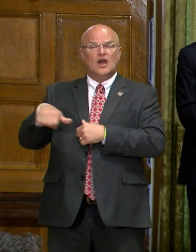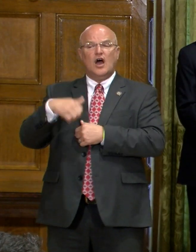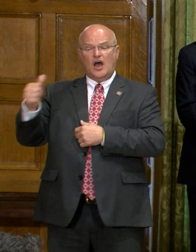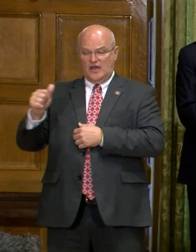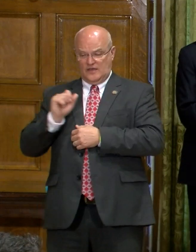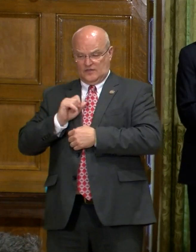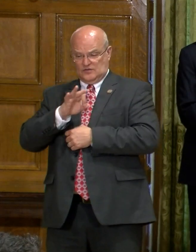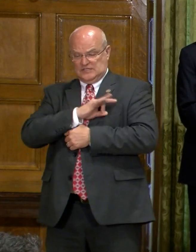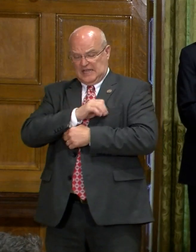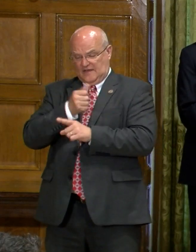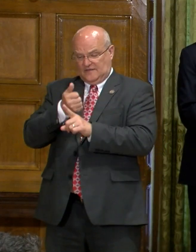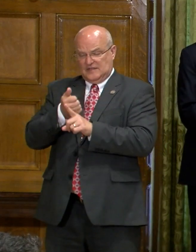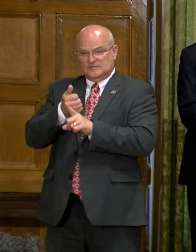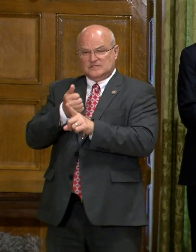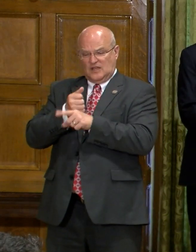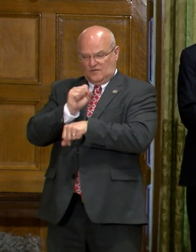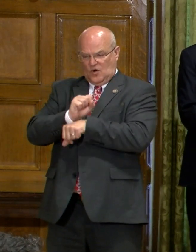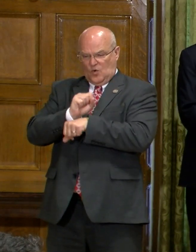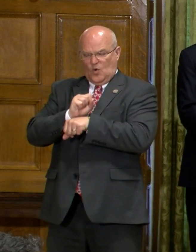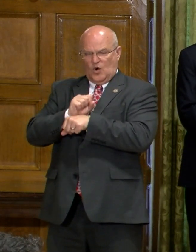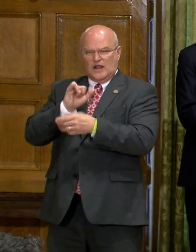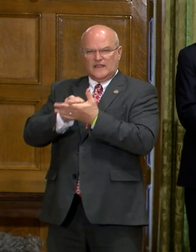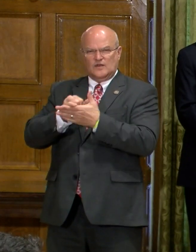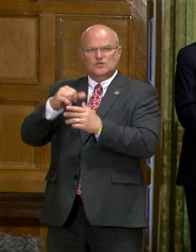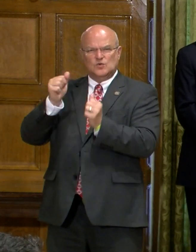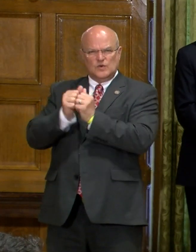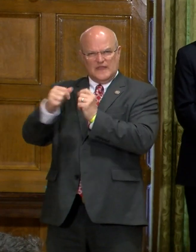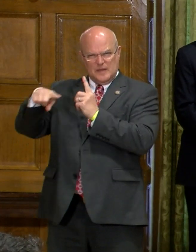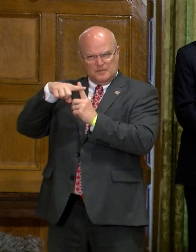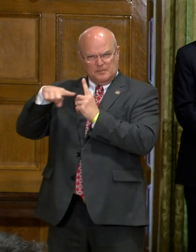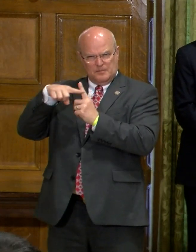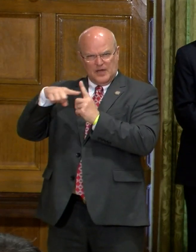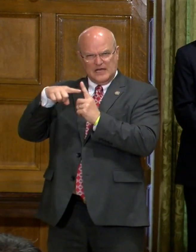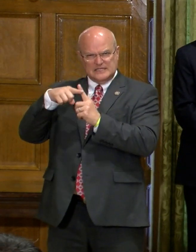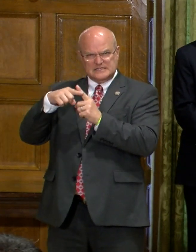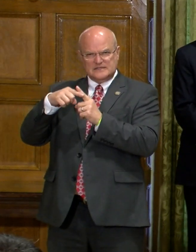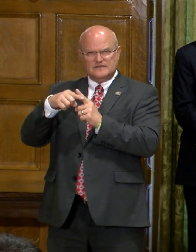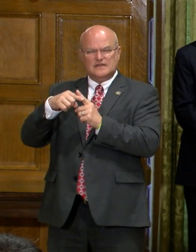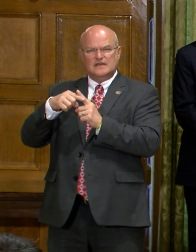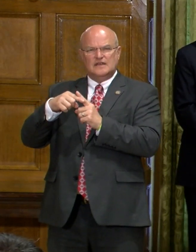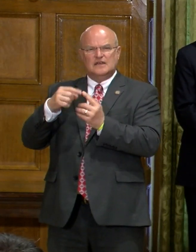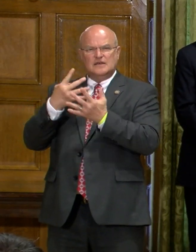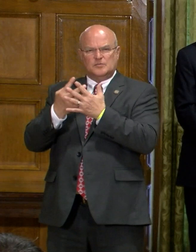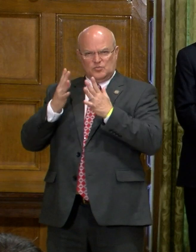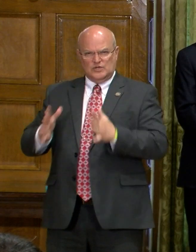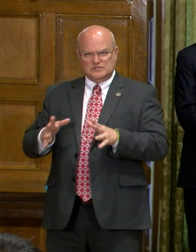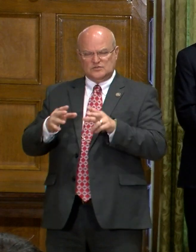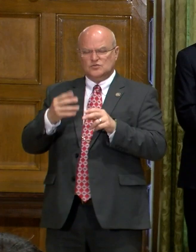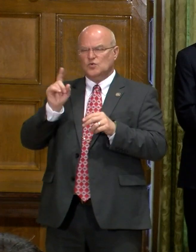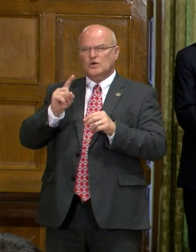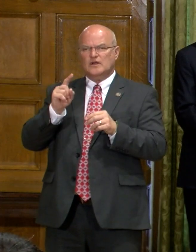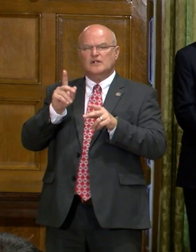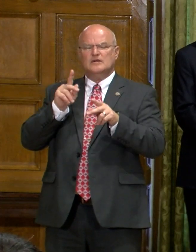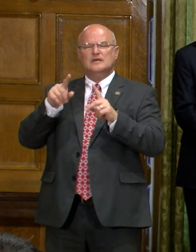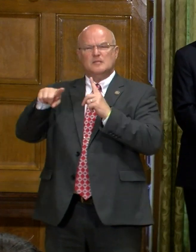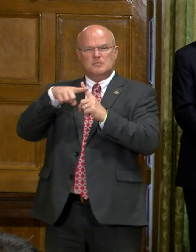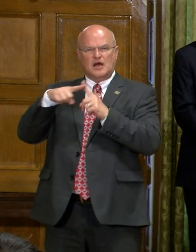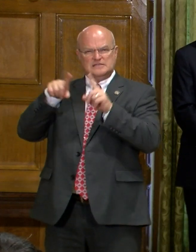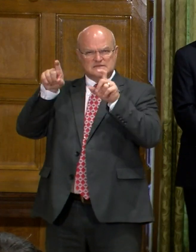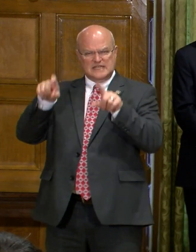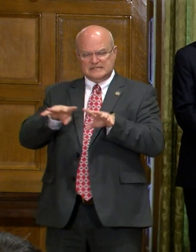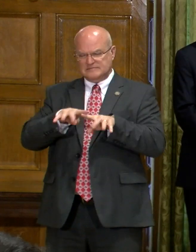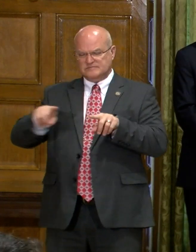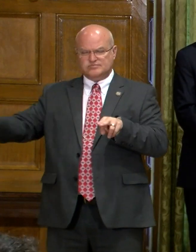other staff who were working in with those positive barracks. Those barracks where inmates have tested